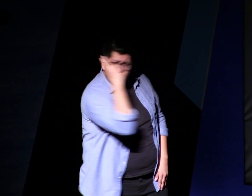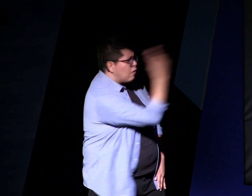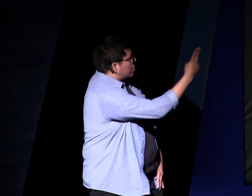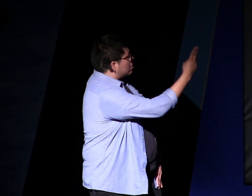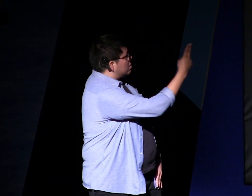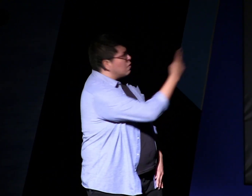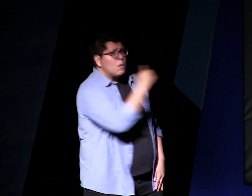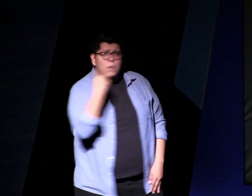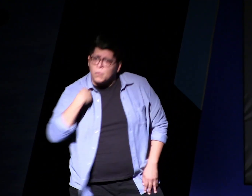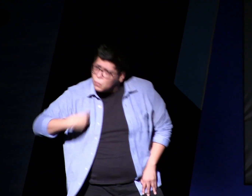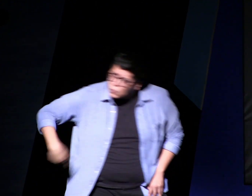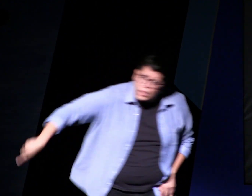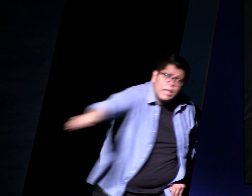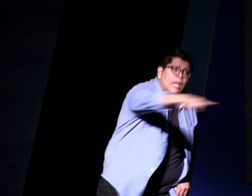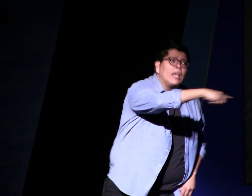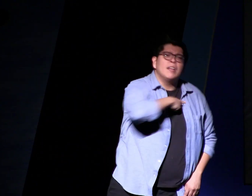all must honor John.